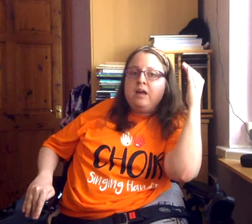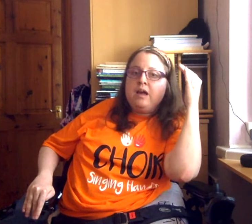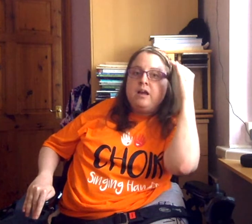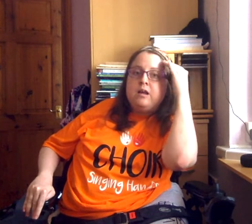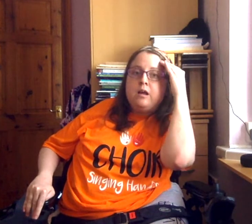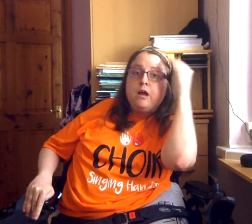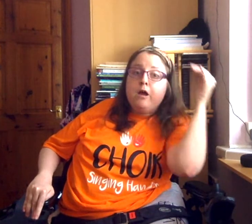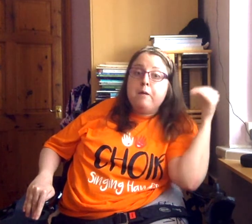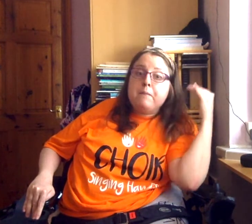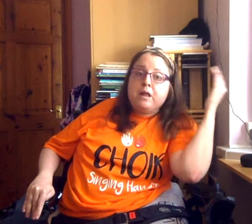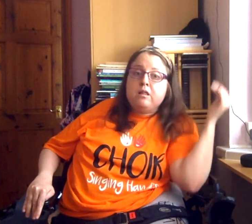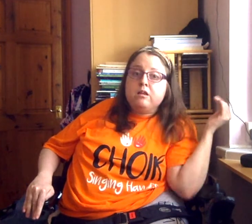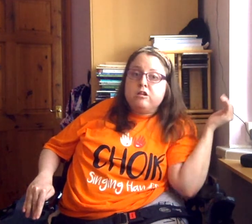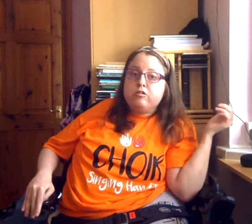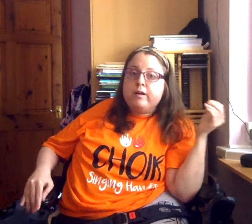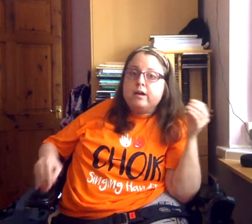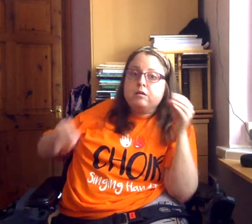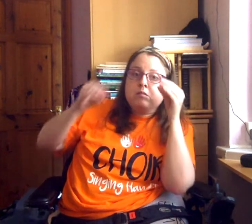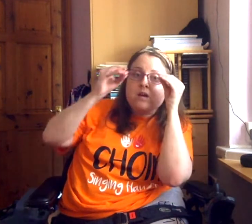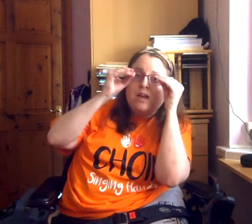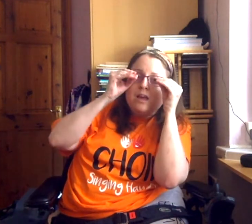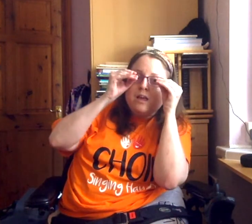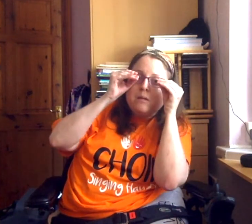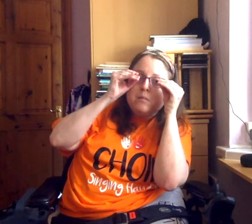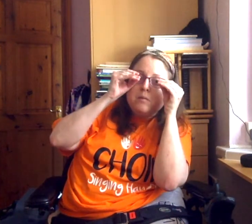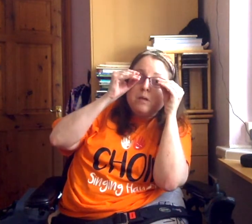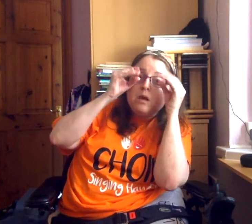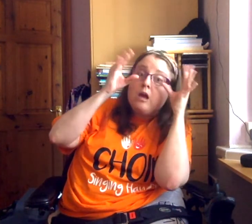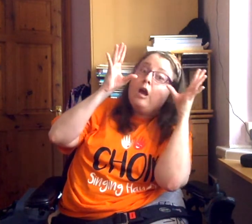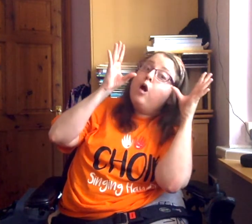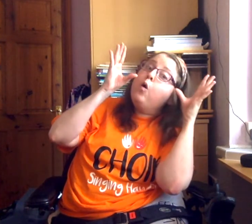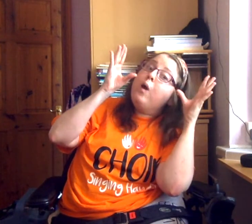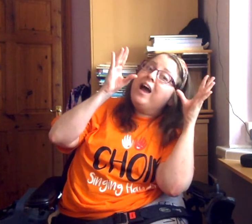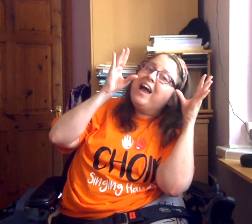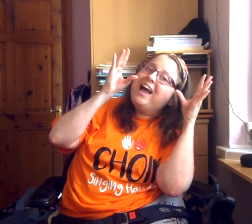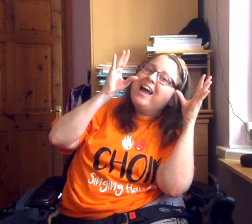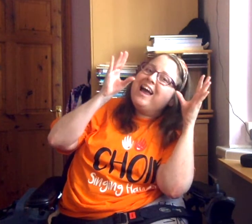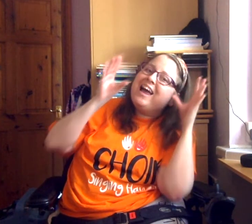head. A million dreams are keeping me